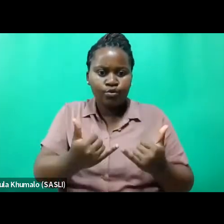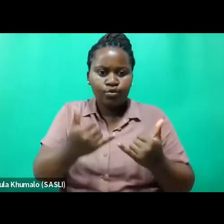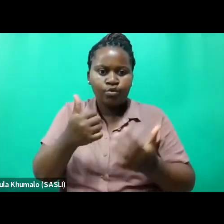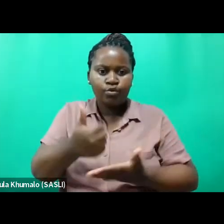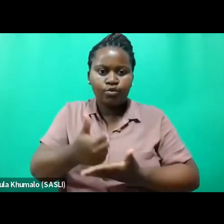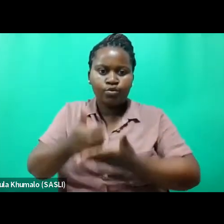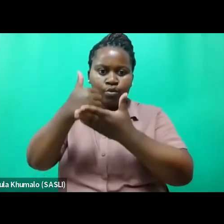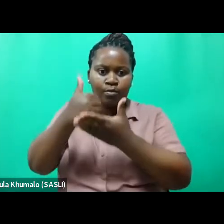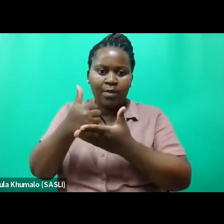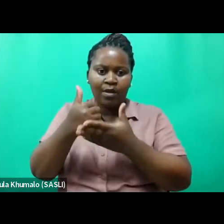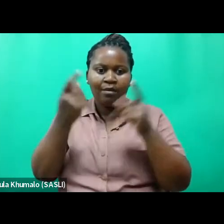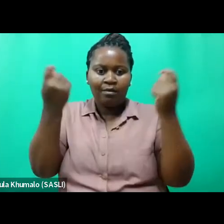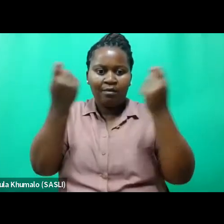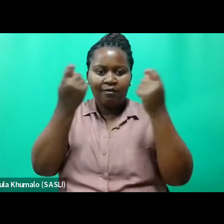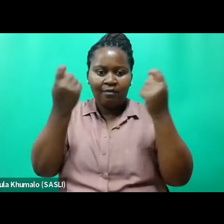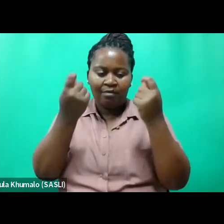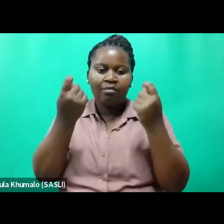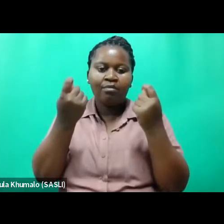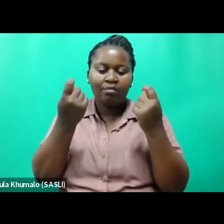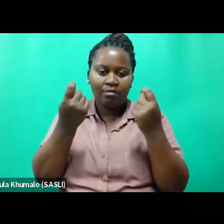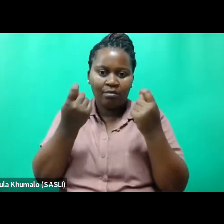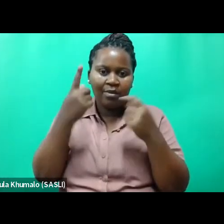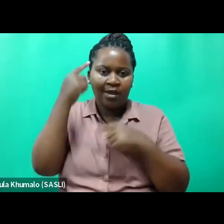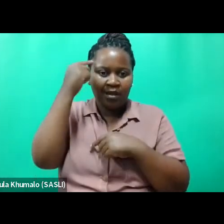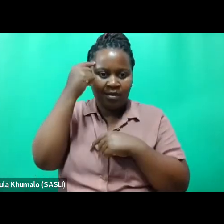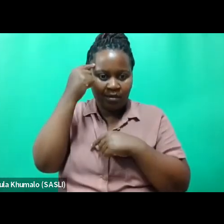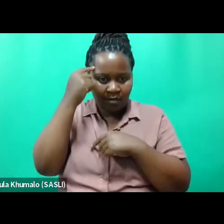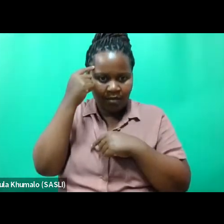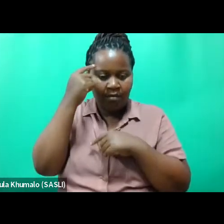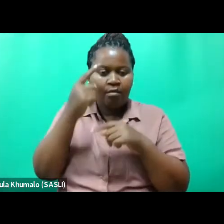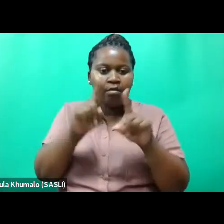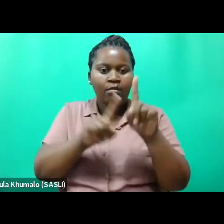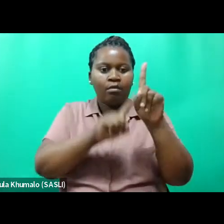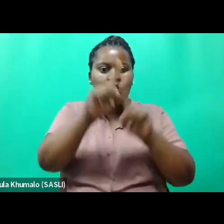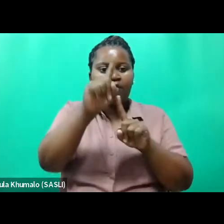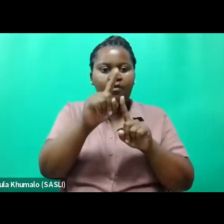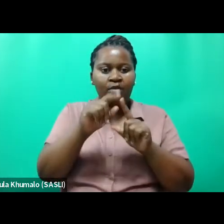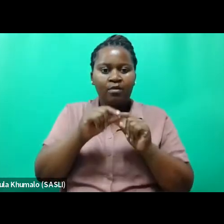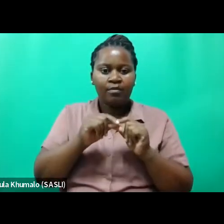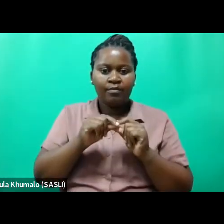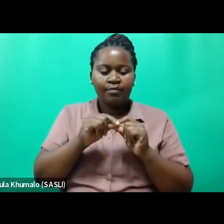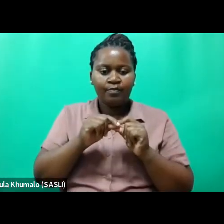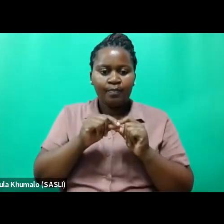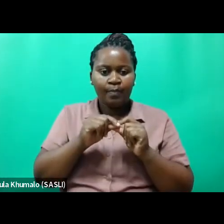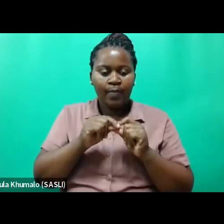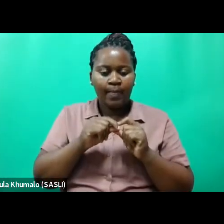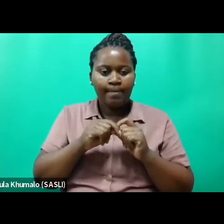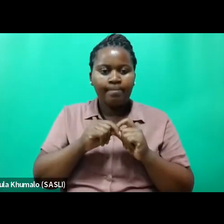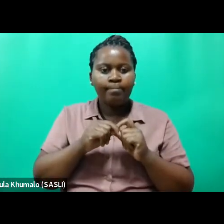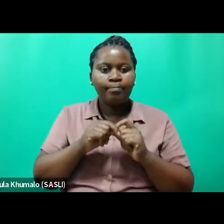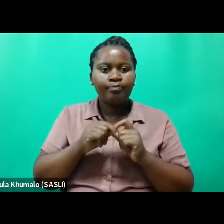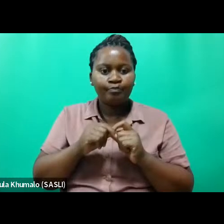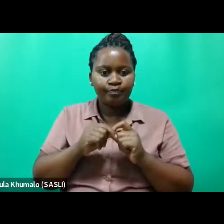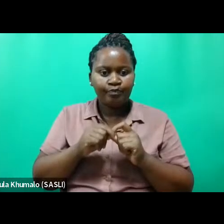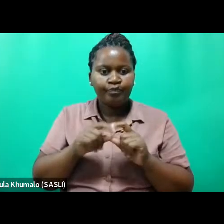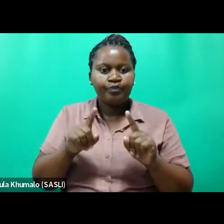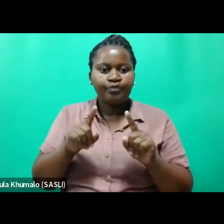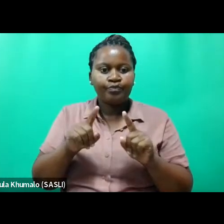event, I think, an enriching and successful one. And extend a